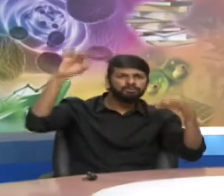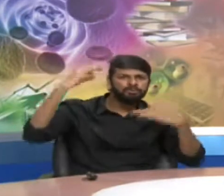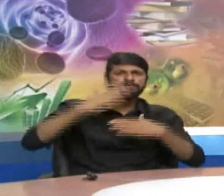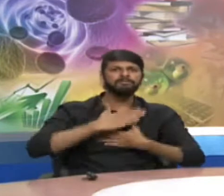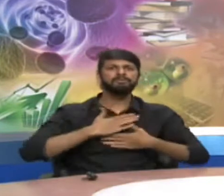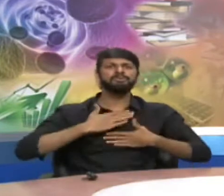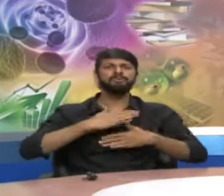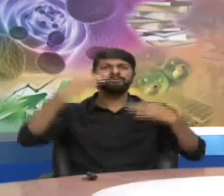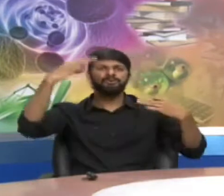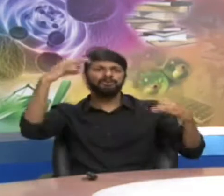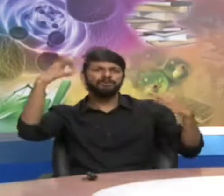victory dance,